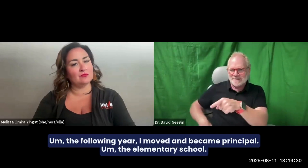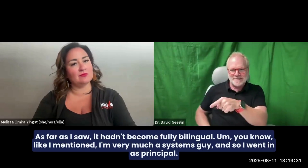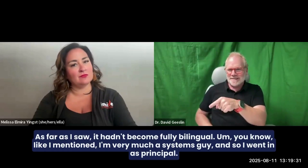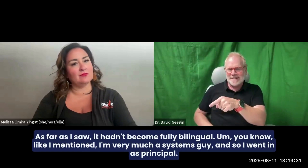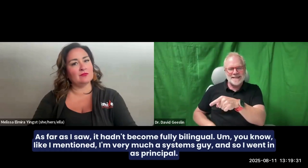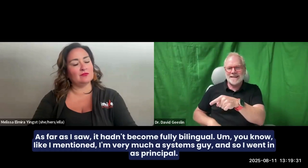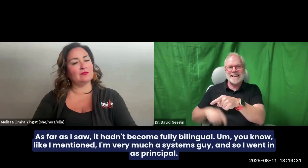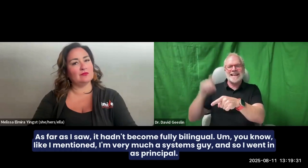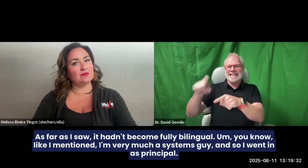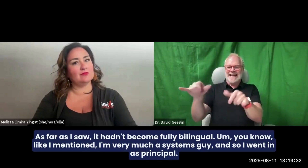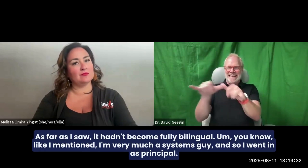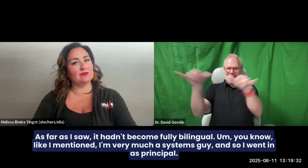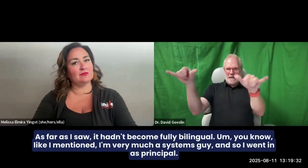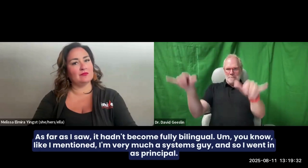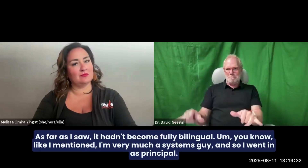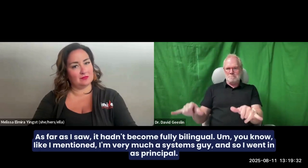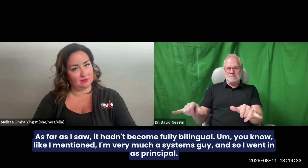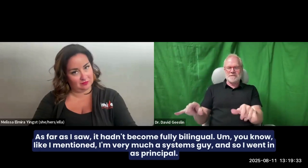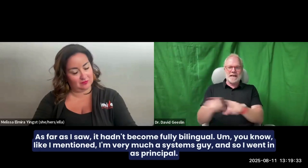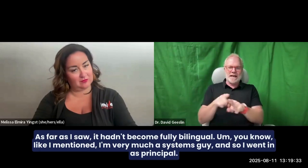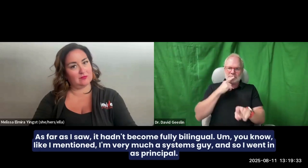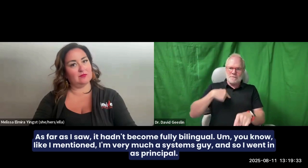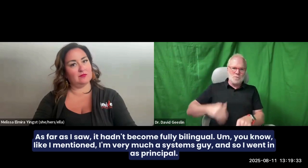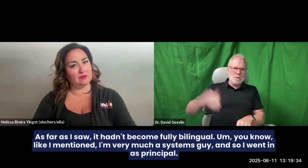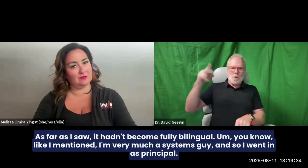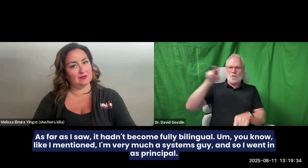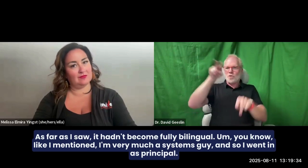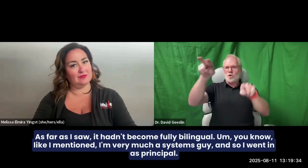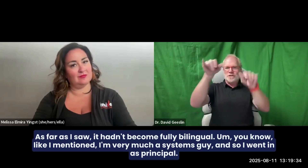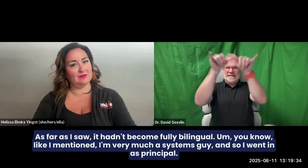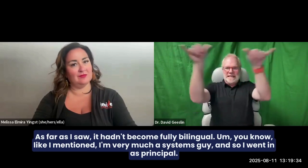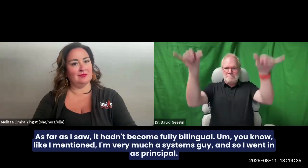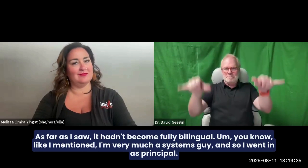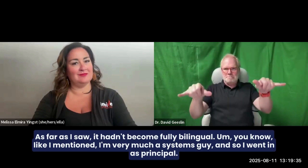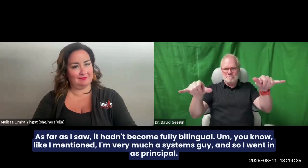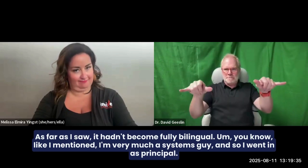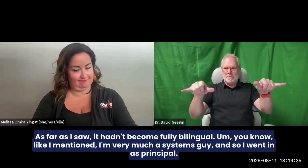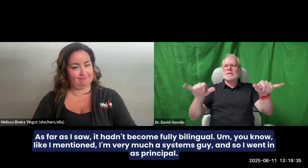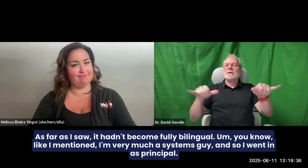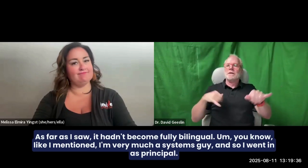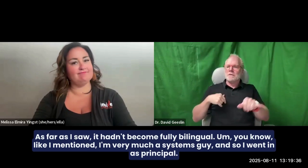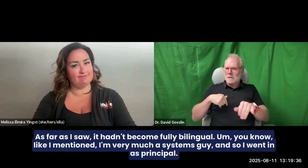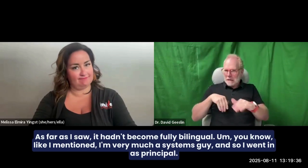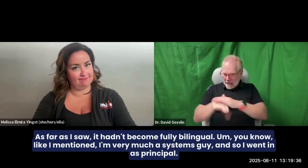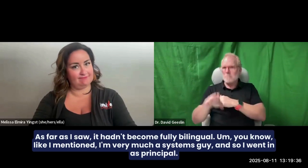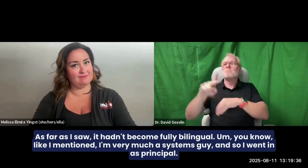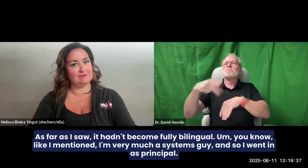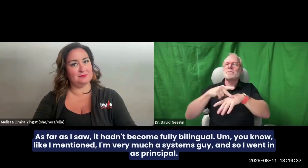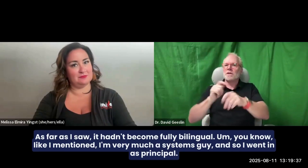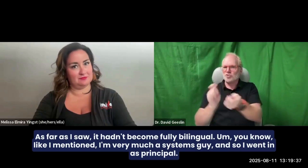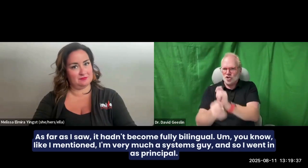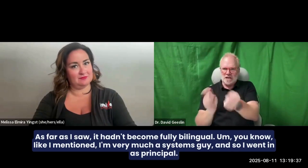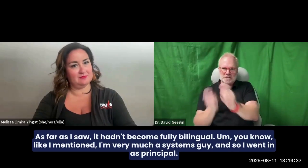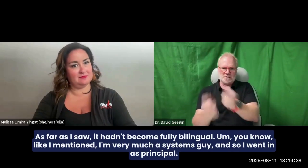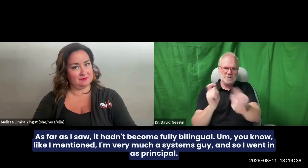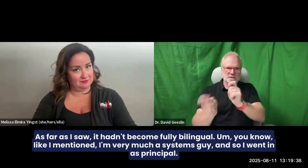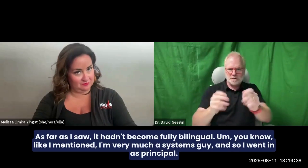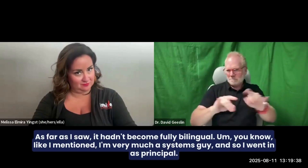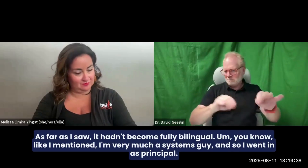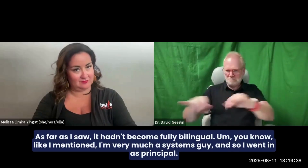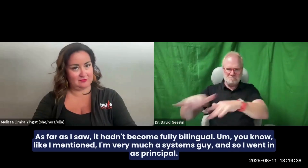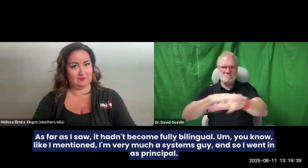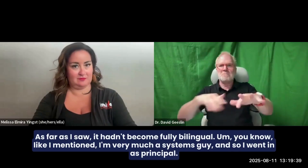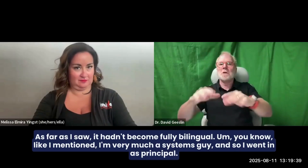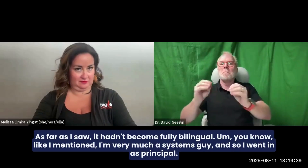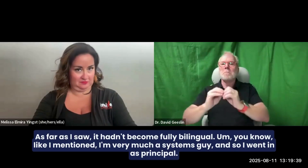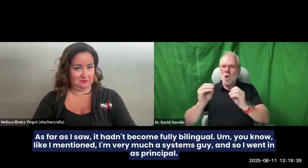elementary school, as far as I saw it, hadn't become fully bilingual. Like I mentioned, I'm very much a systems guy. And so